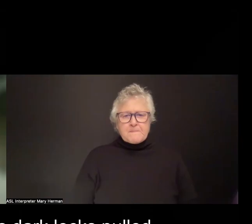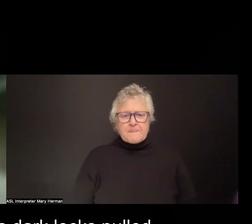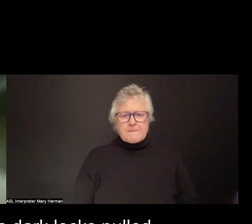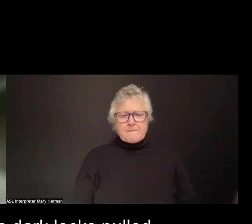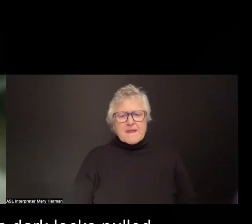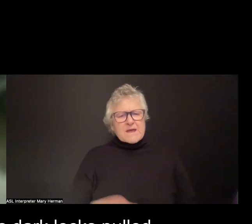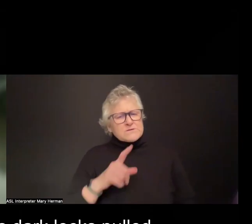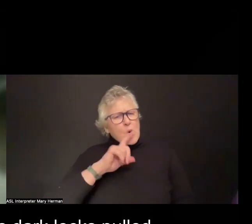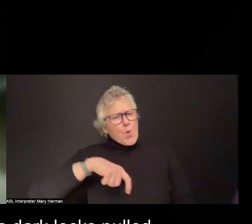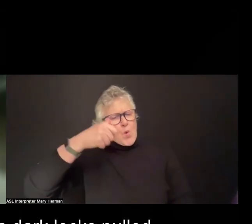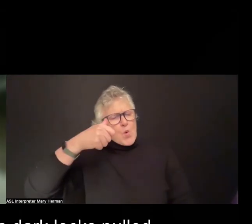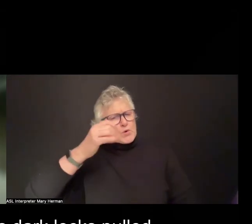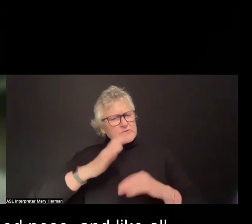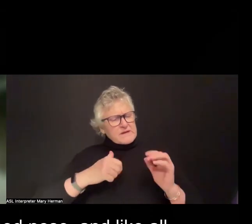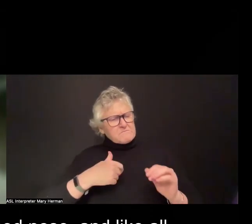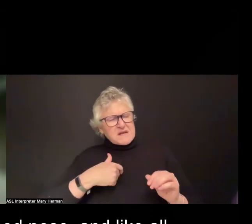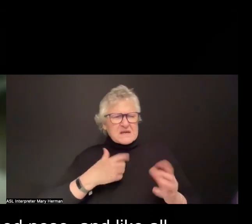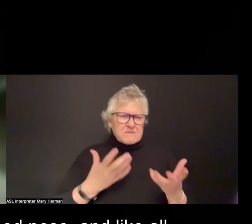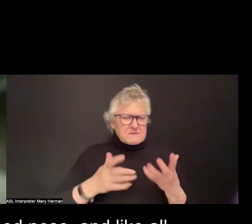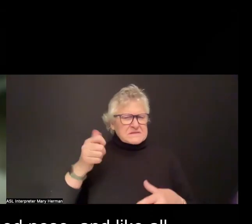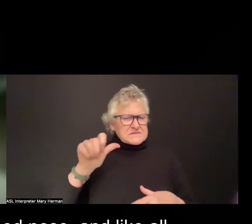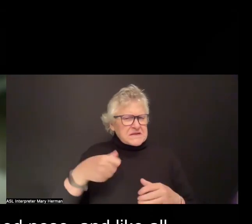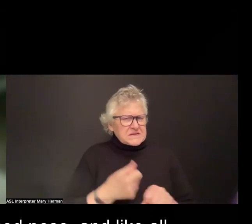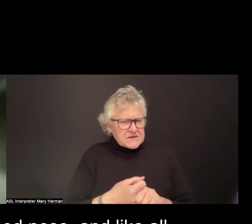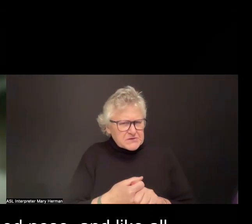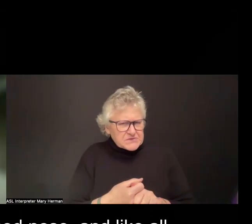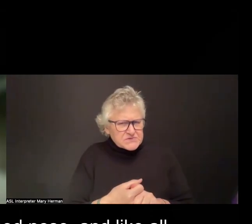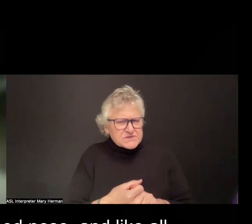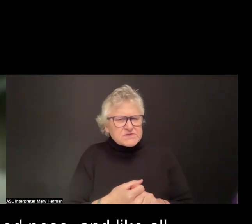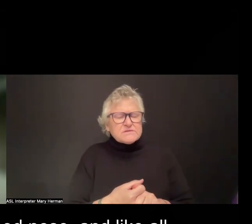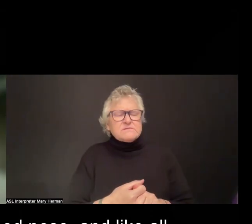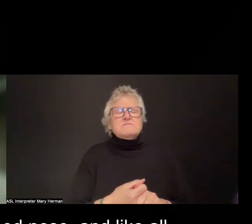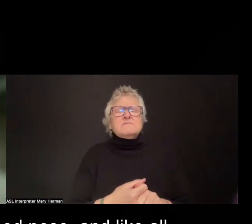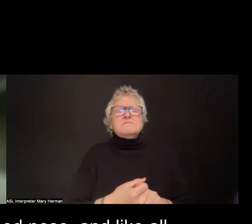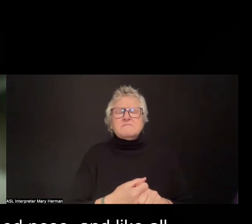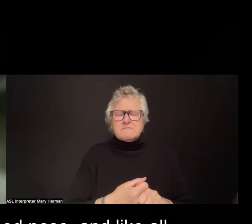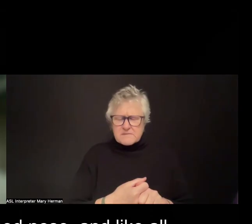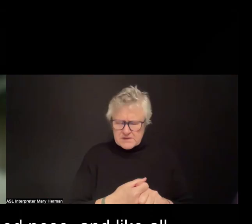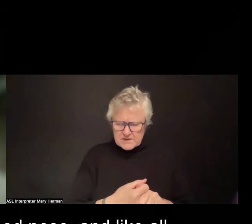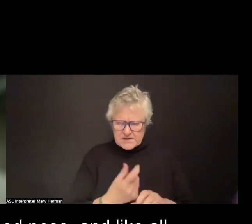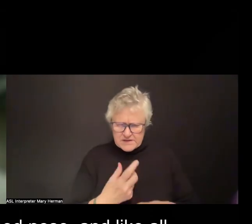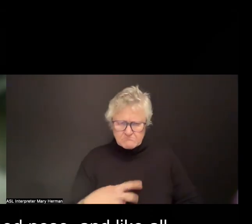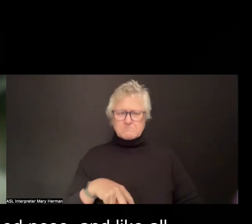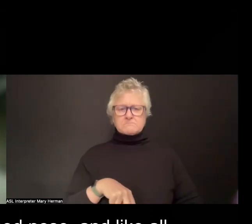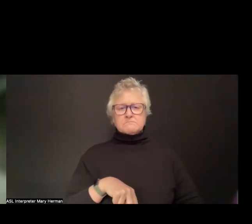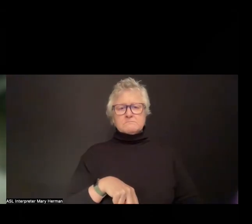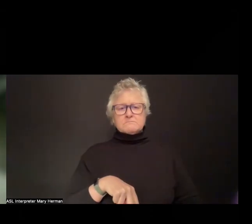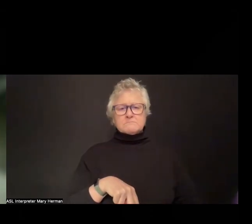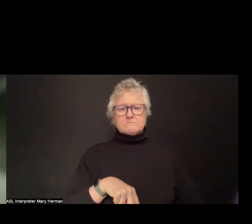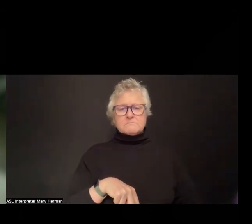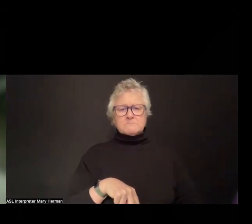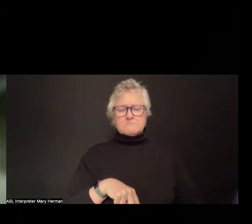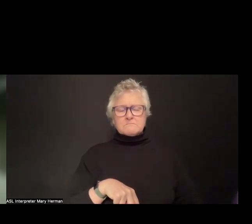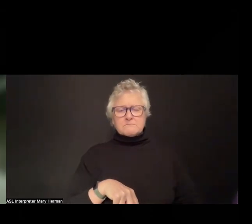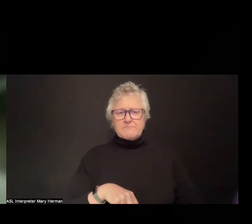pulled back from a seemingly unconcerned brow. He had a well-formed nose, and like all men of his trade, was tanned almost nut brown.